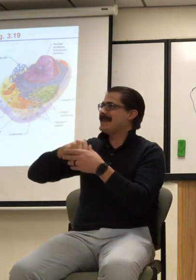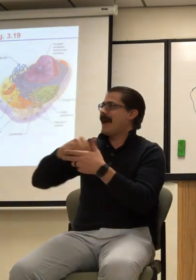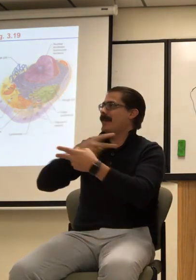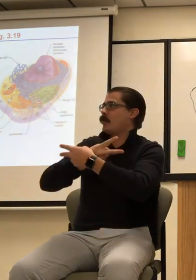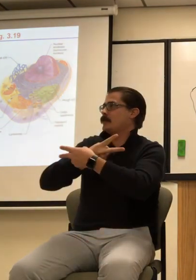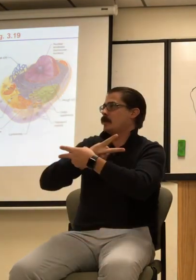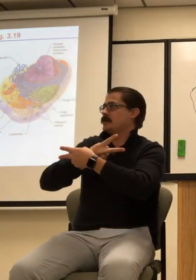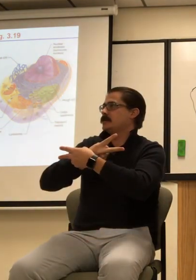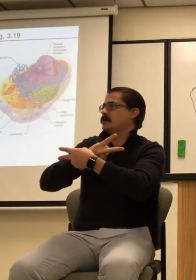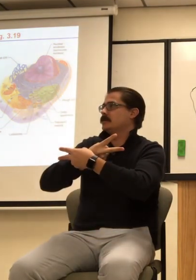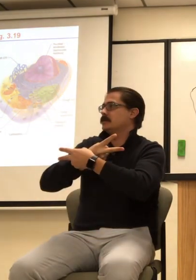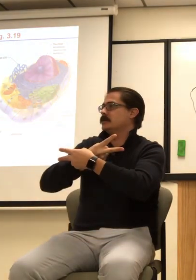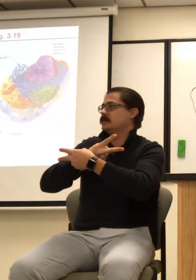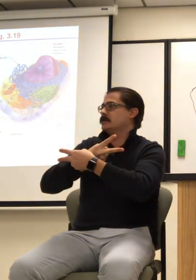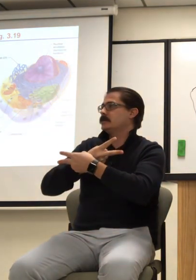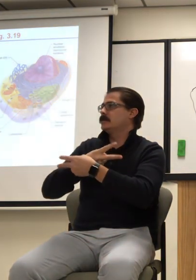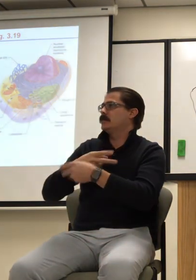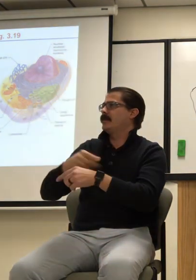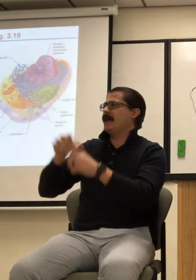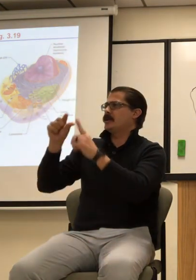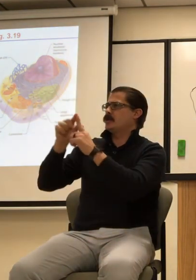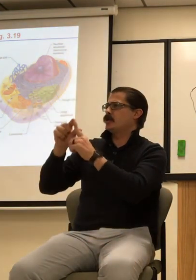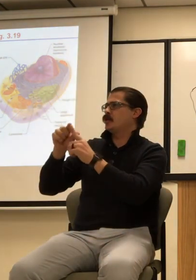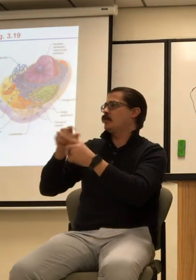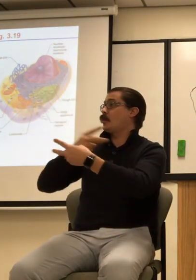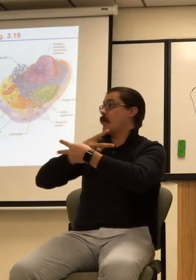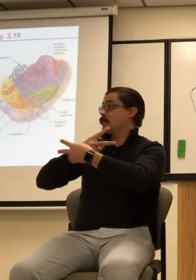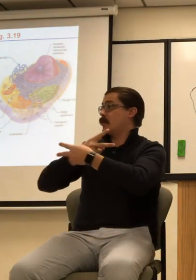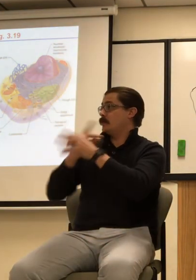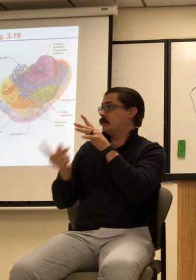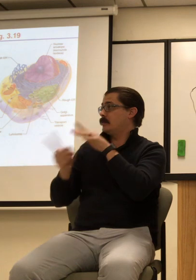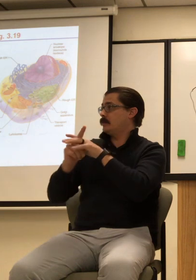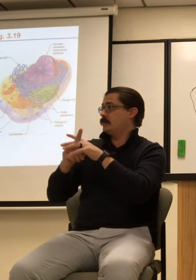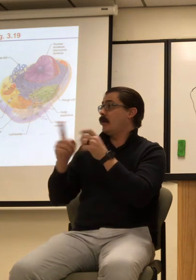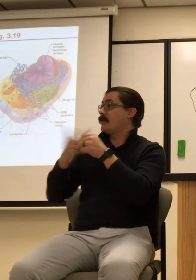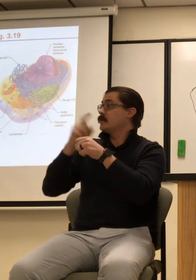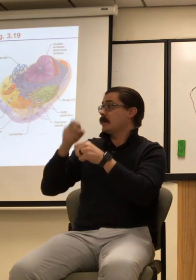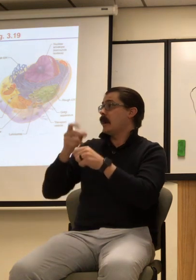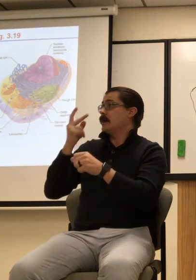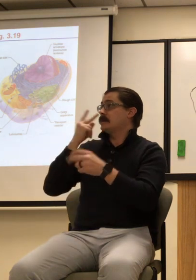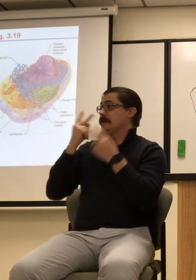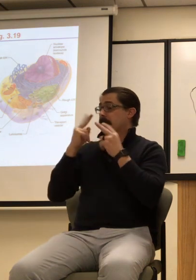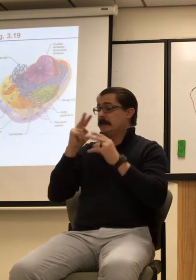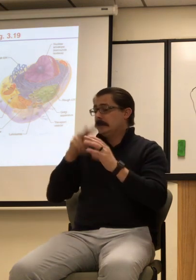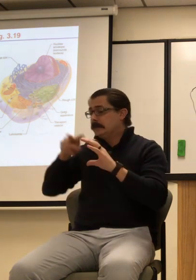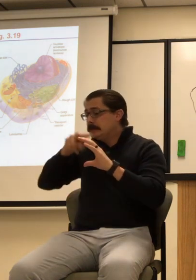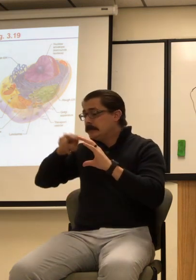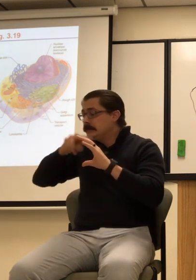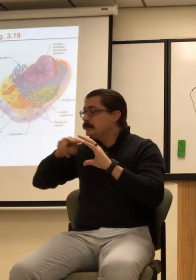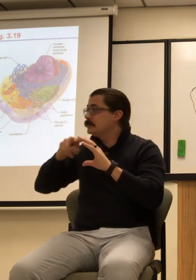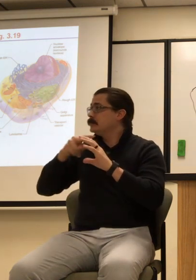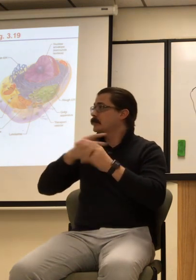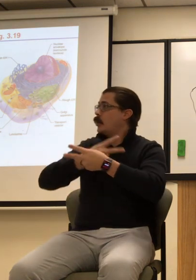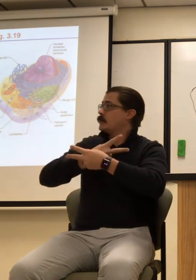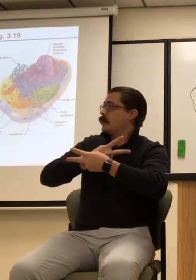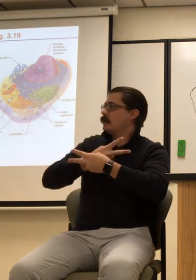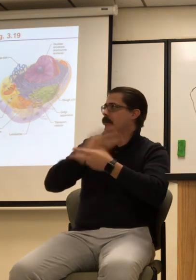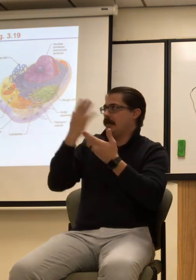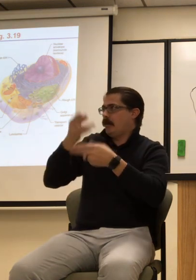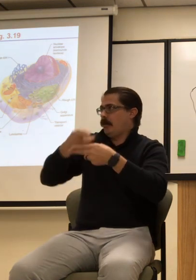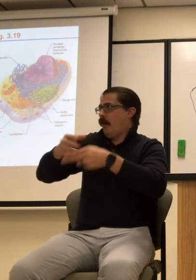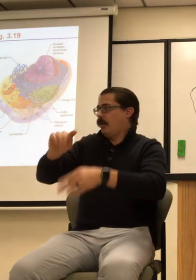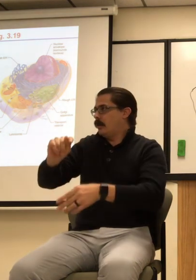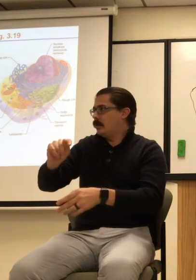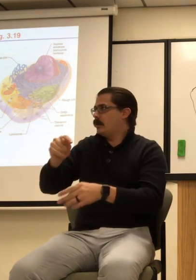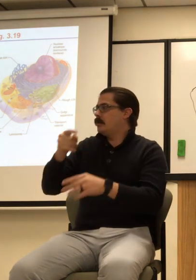chromosomes. The term chromosomes came about when they first could view the genetic material, the chromosomes. They didn't know what to call it,